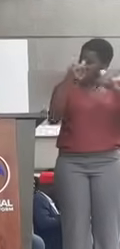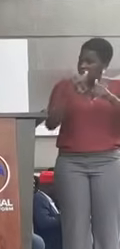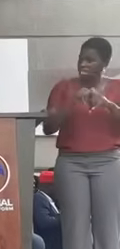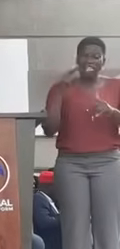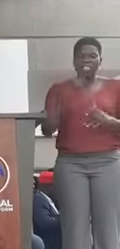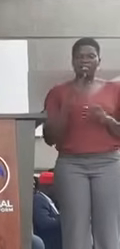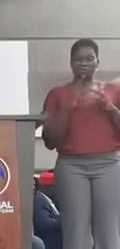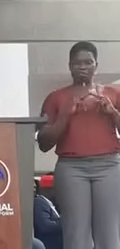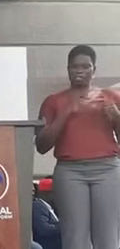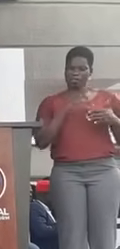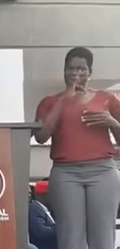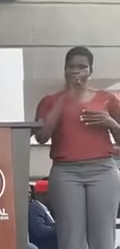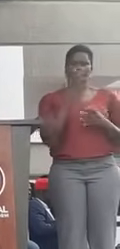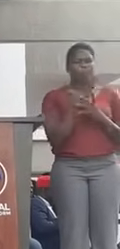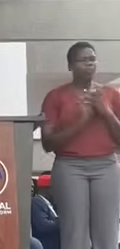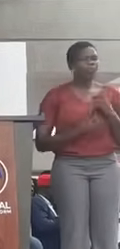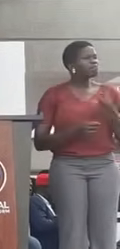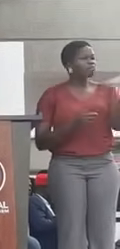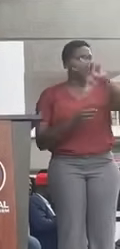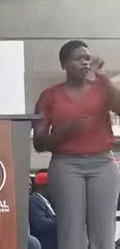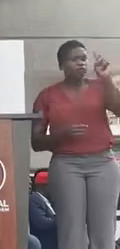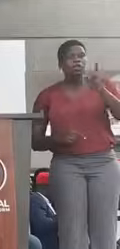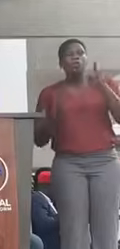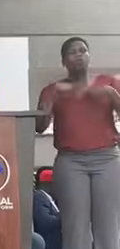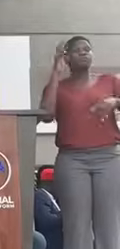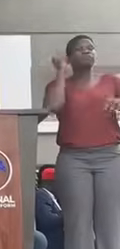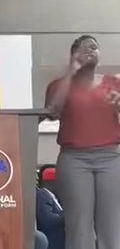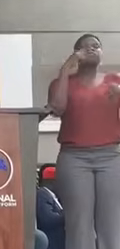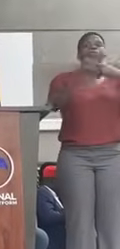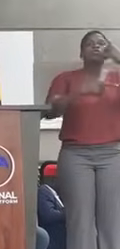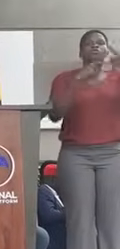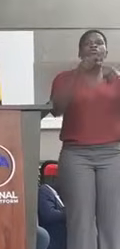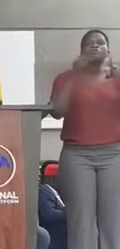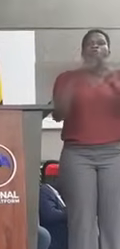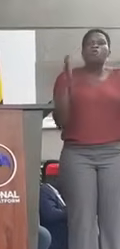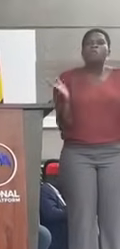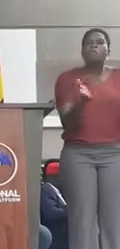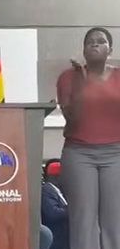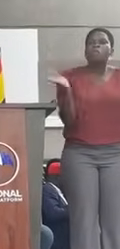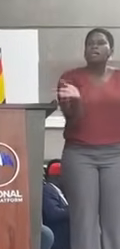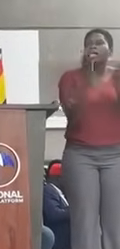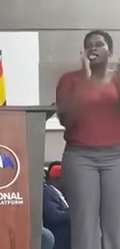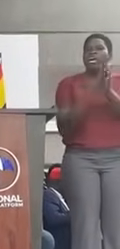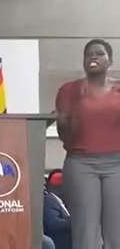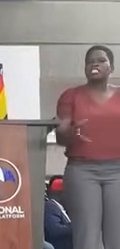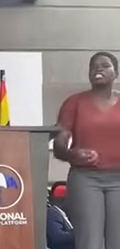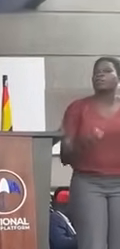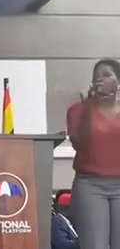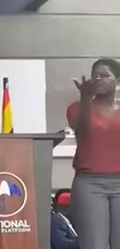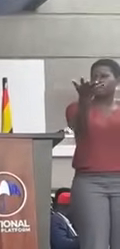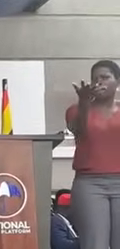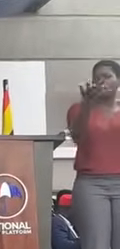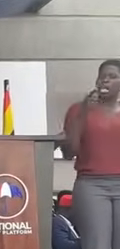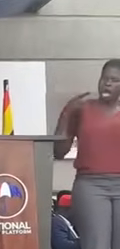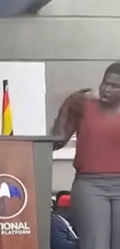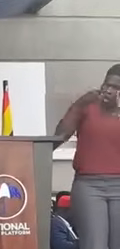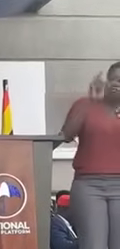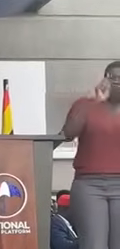spirit will not die, that they will continue to mobilize, to sacrifice,